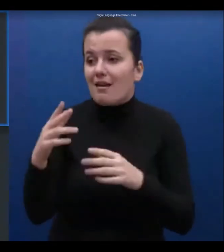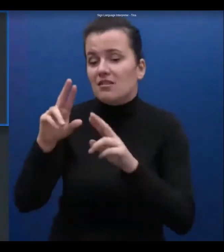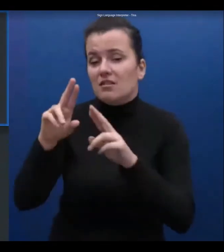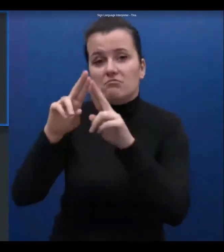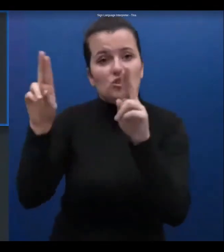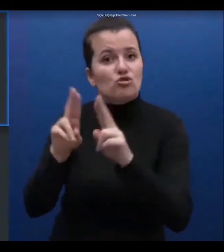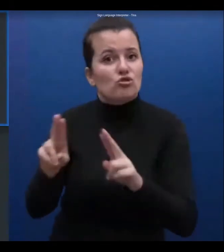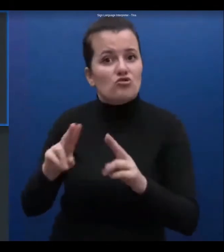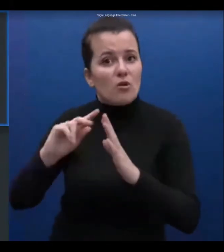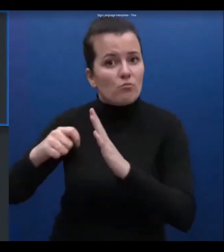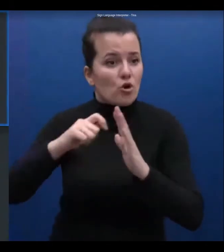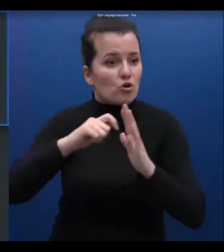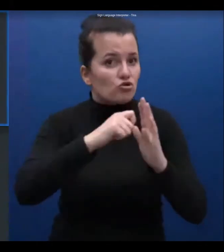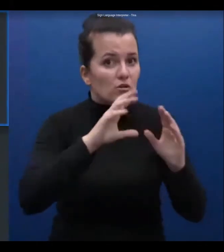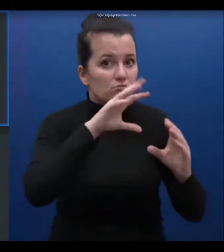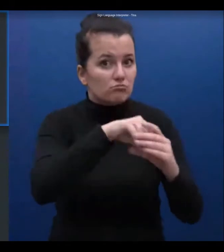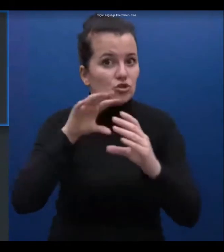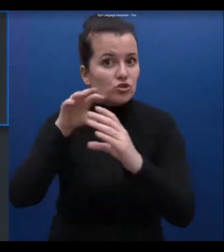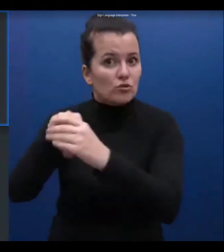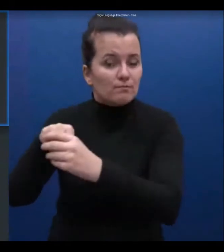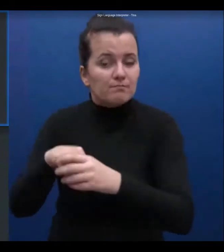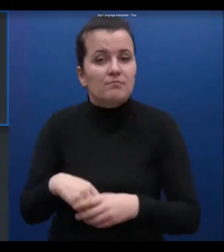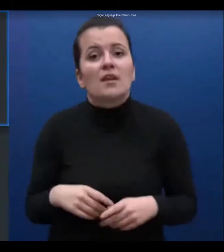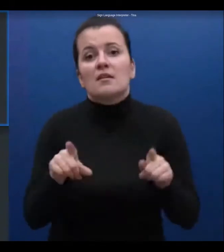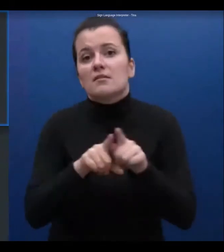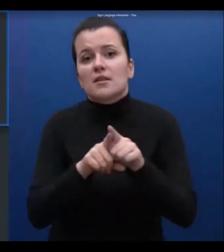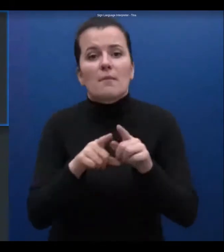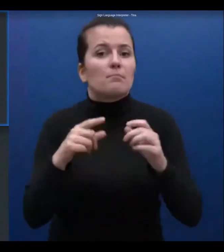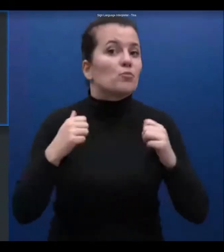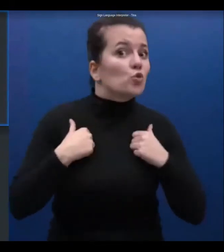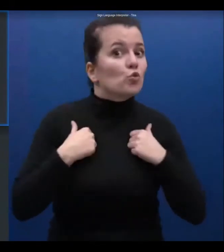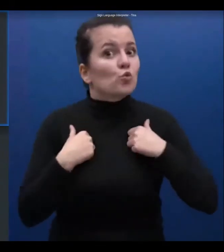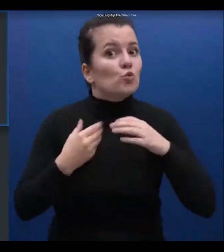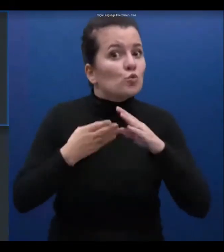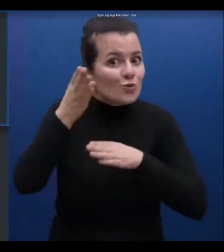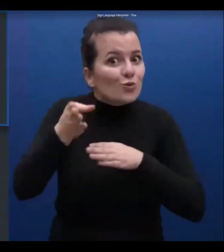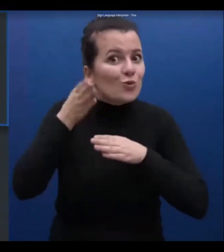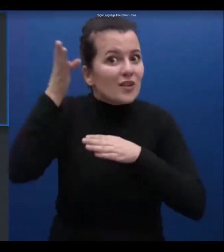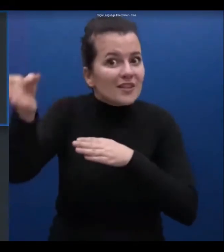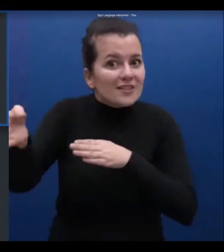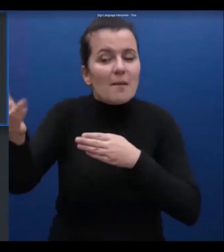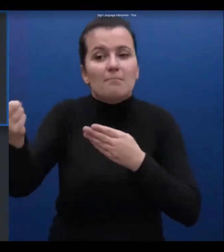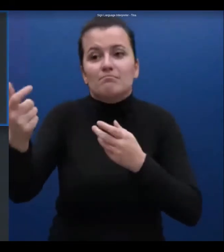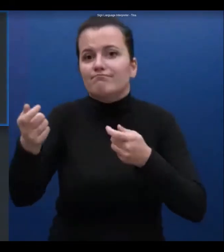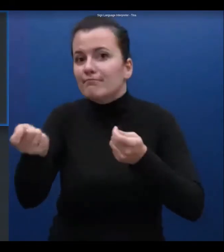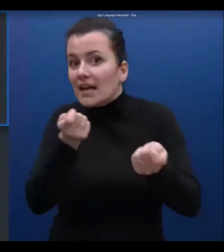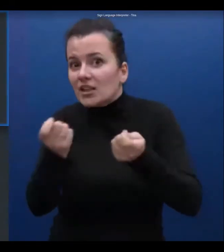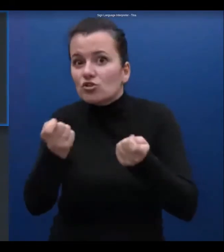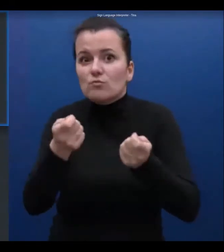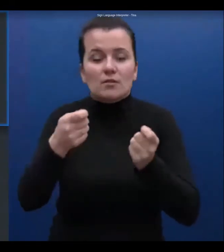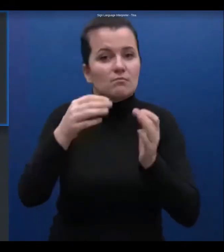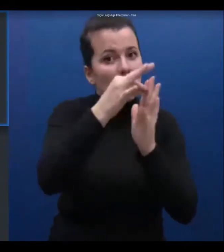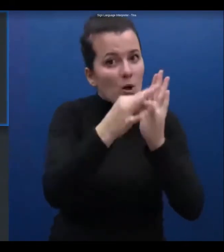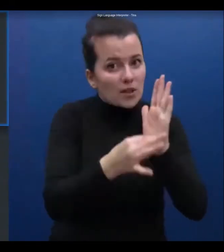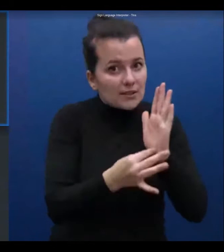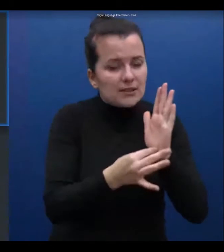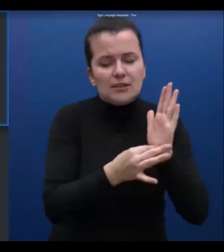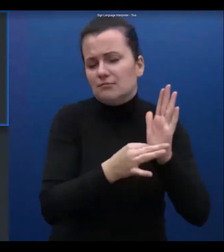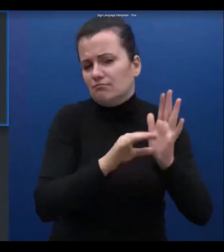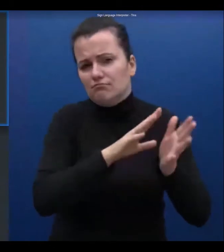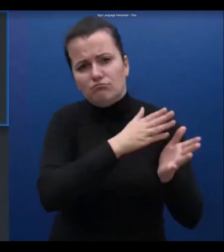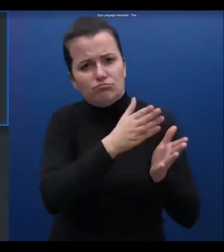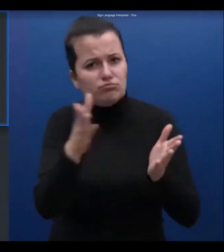territorial development, tourism management, and cultural policies. From 2016, she has been working